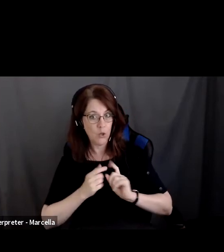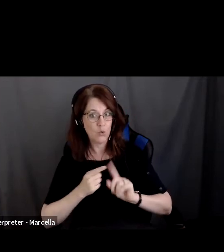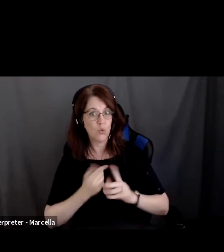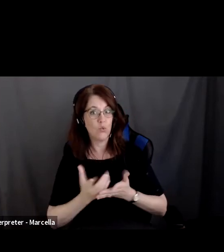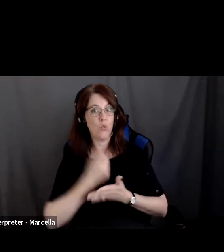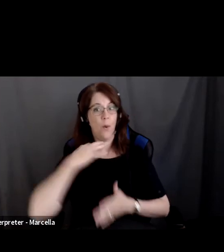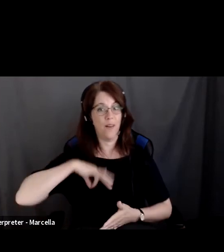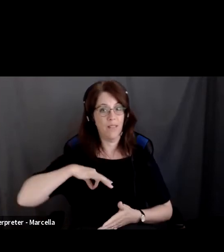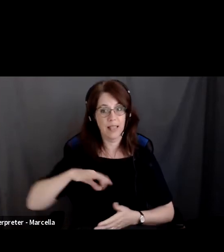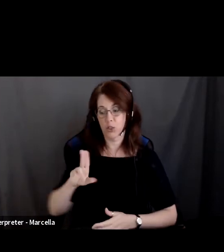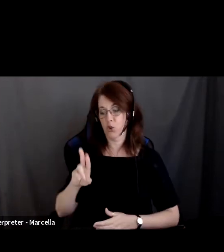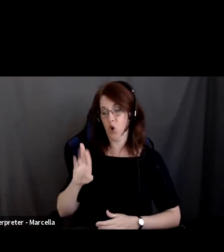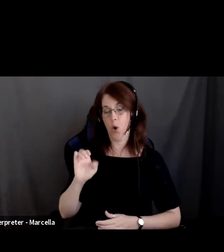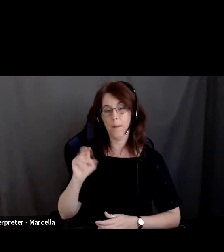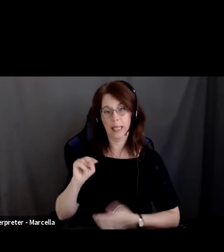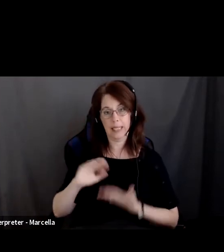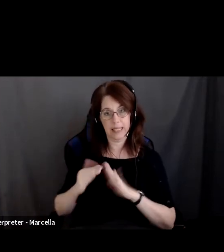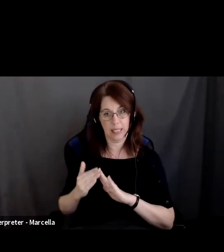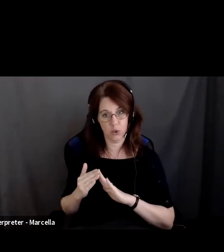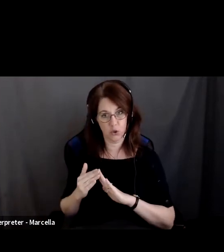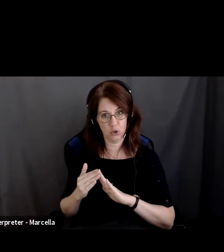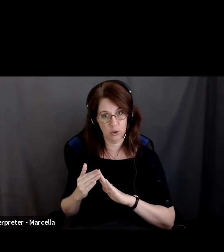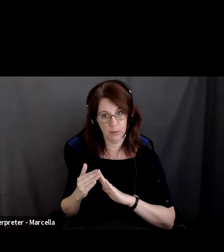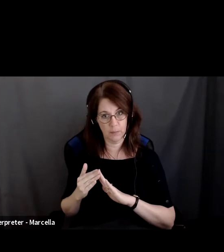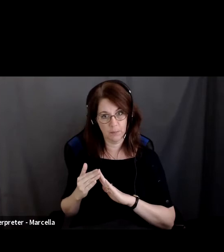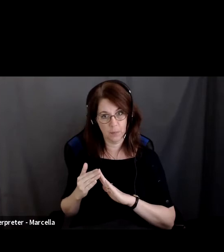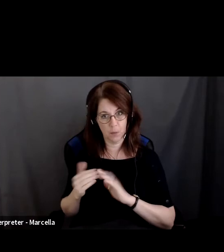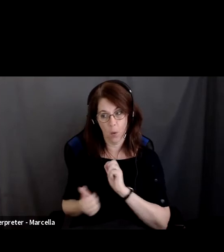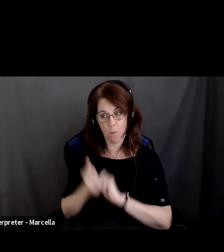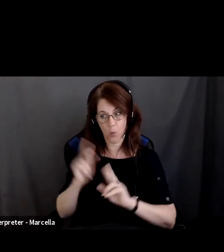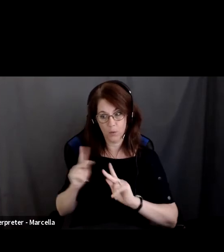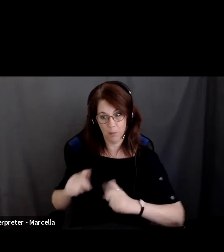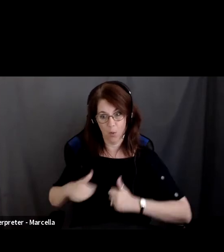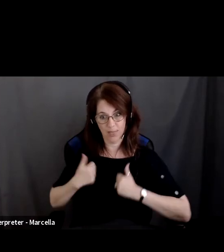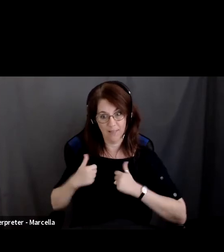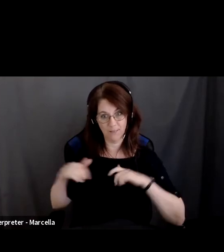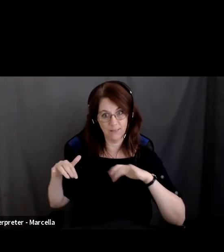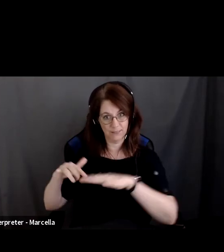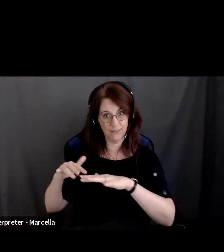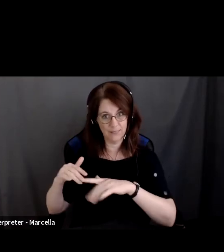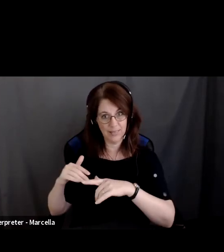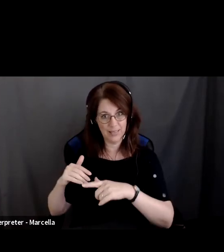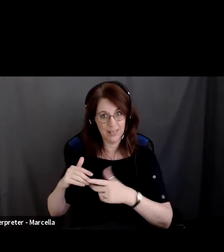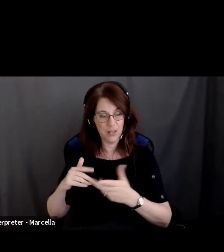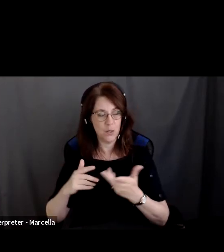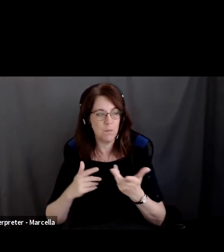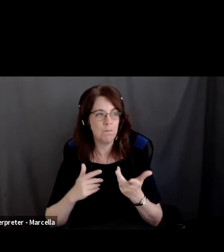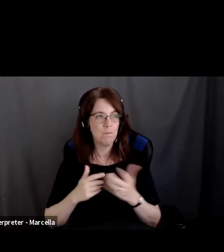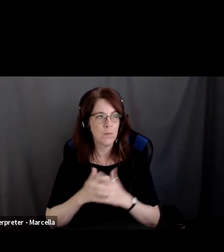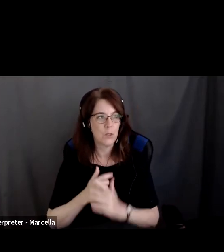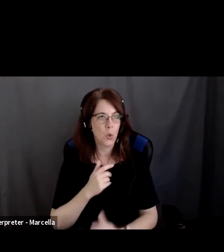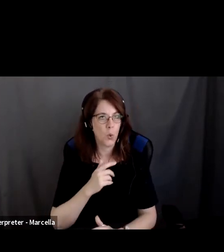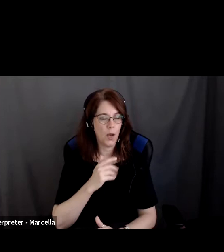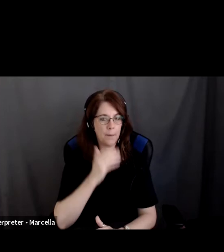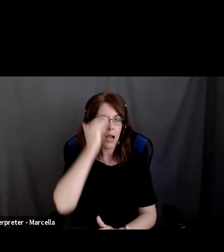the urban centers where the most people live. And so just having that